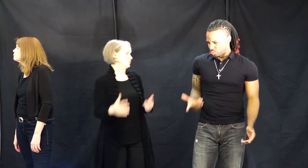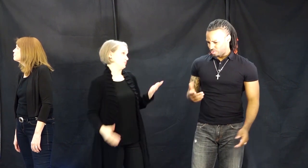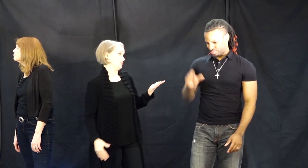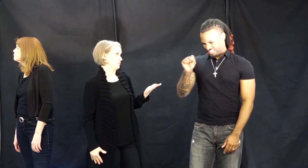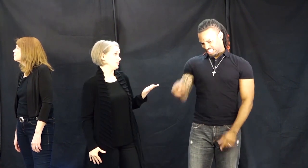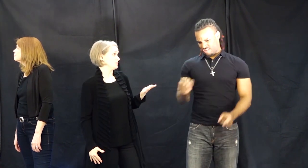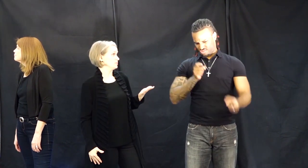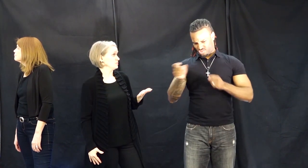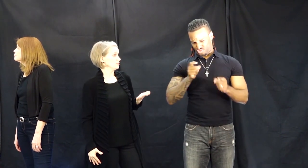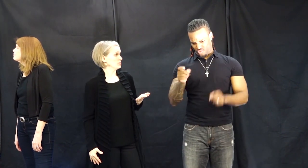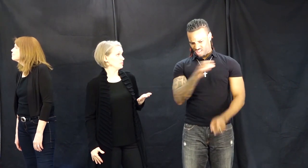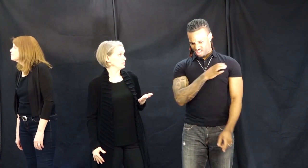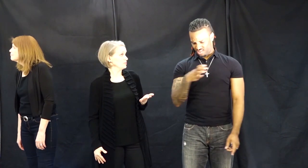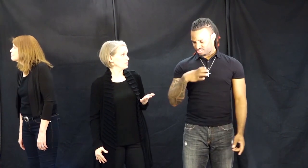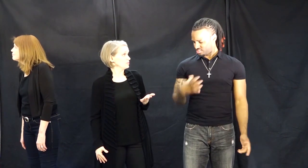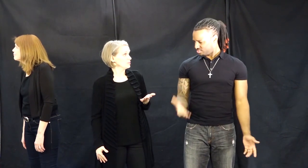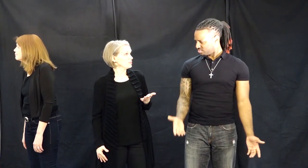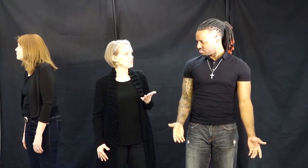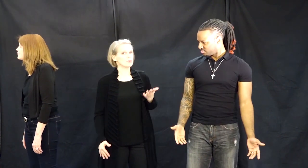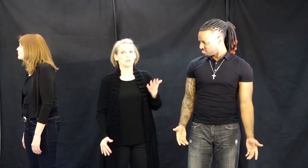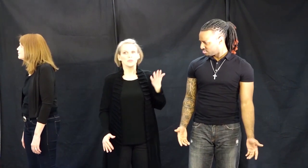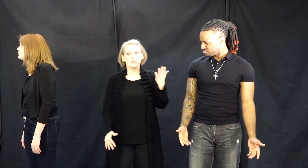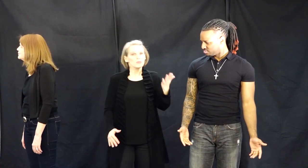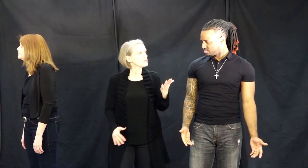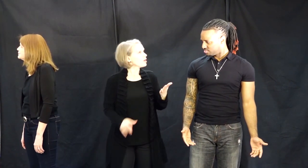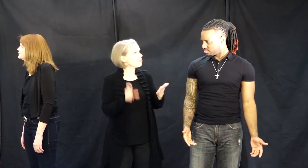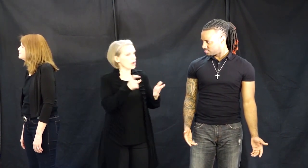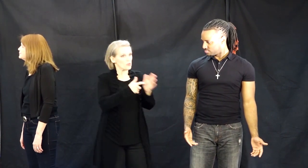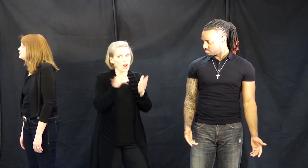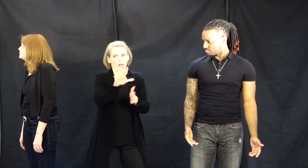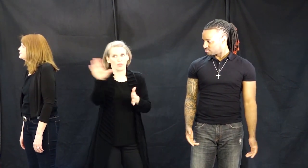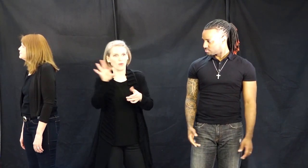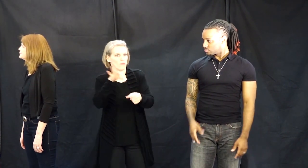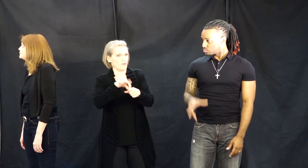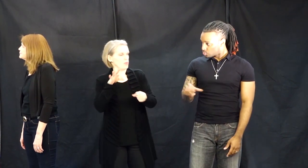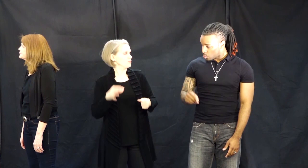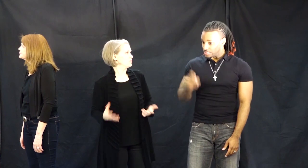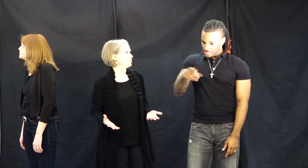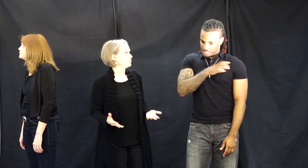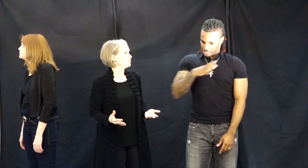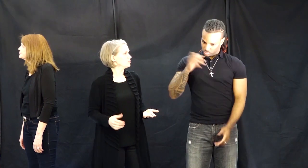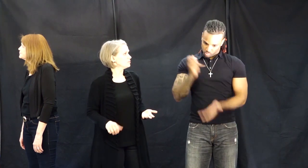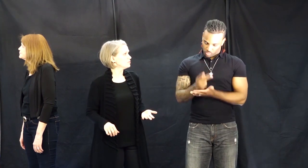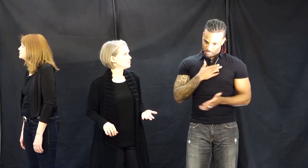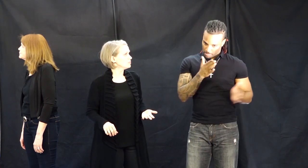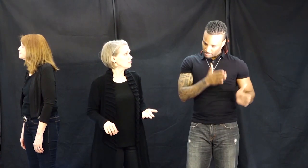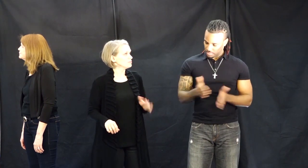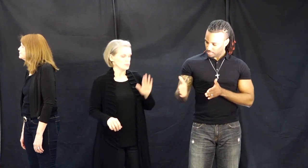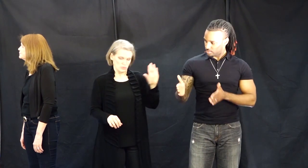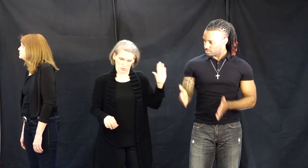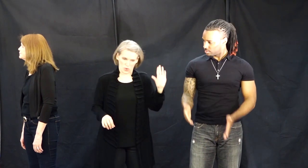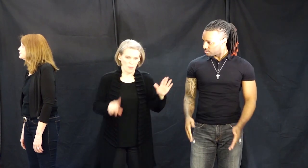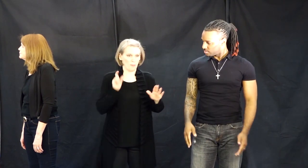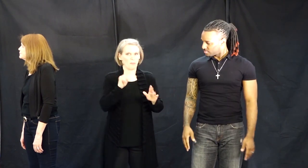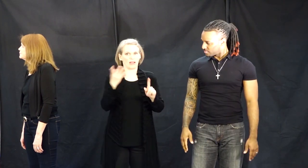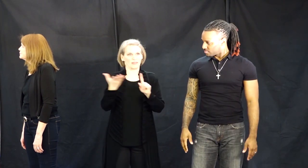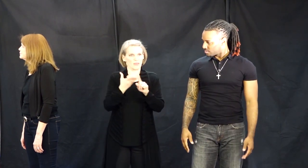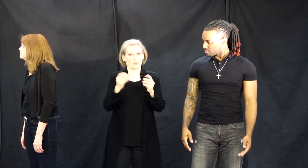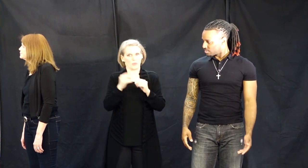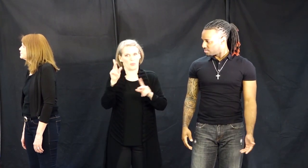Congress get held hostage by the South? You need the votes. No, we need bold strokes. We need this plan. No, you need to convince more folks. Well, James